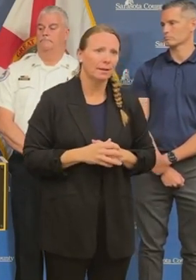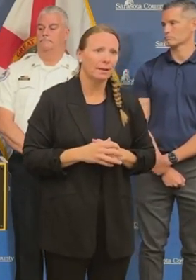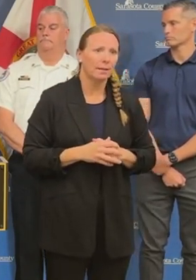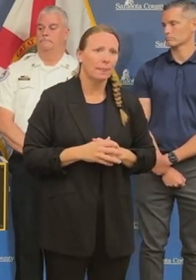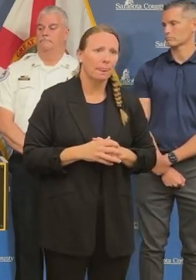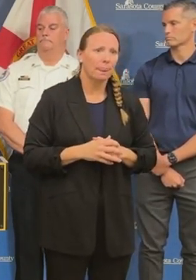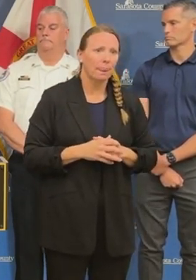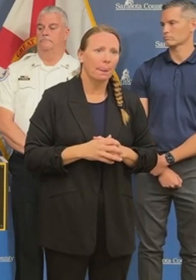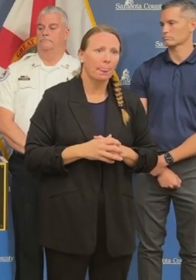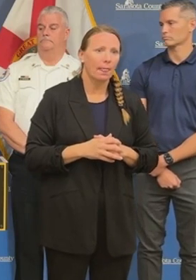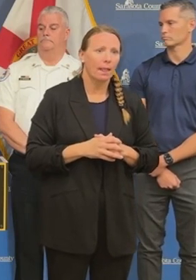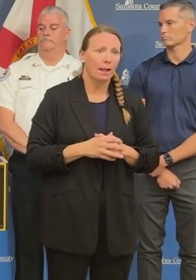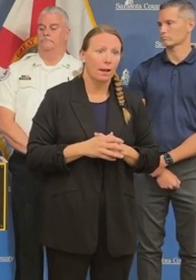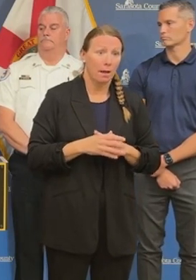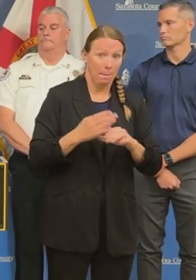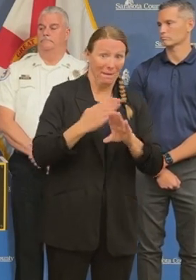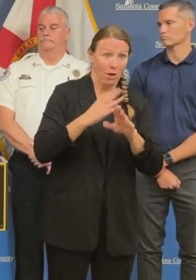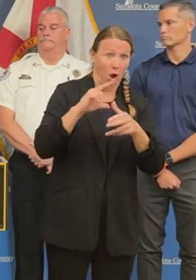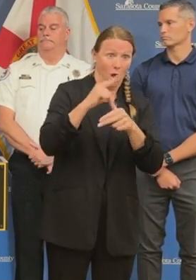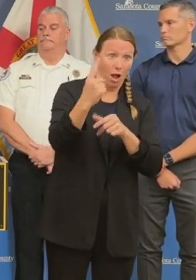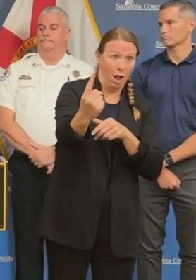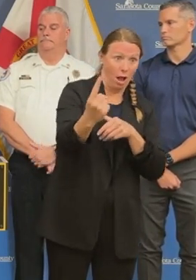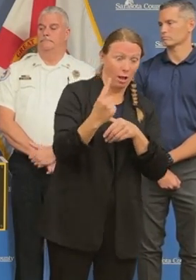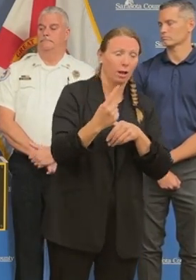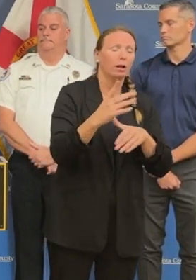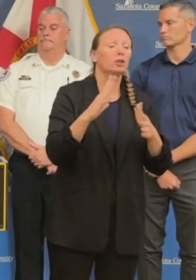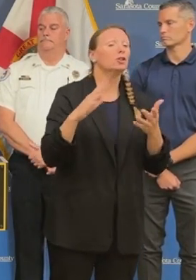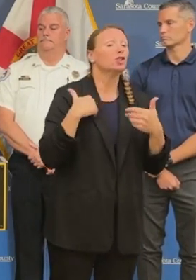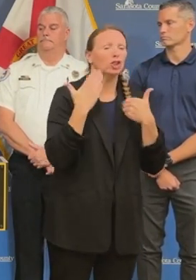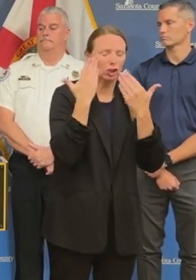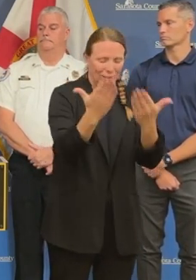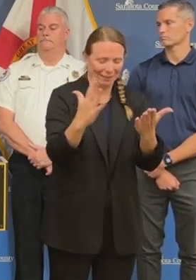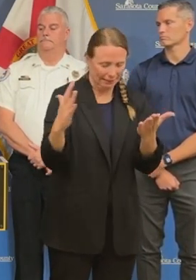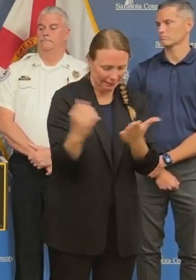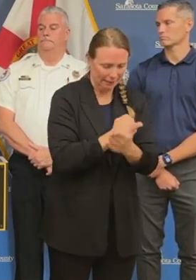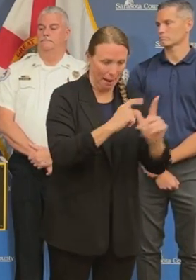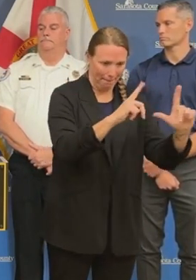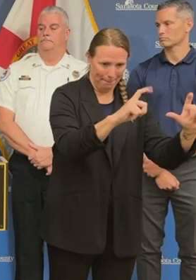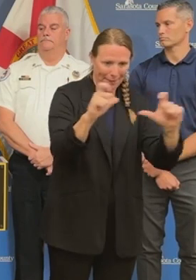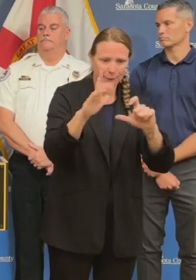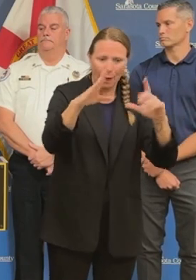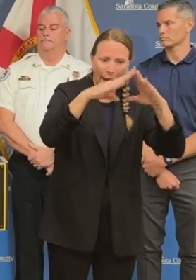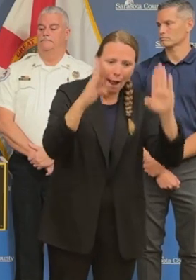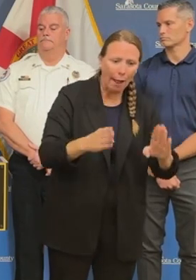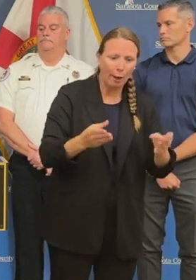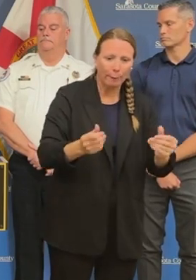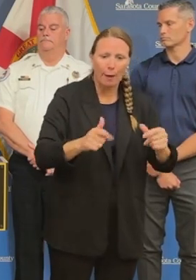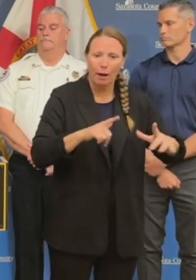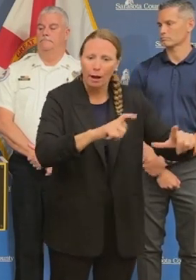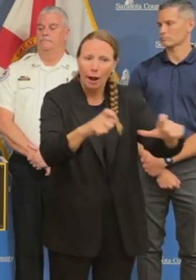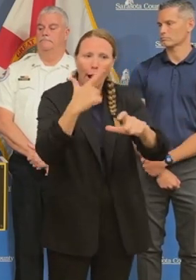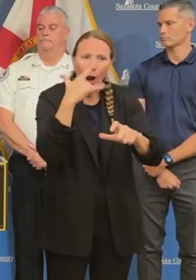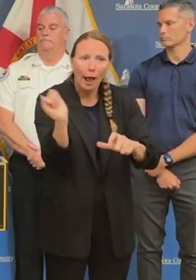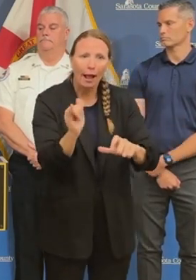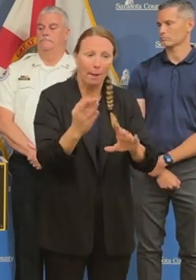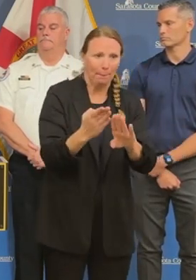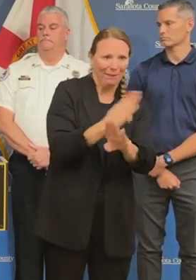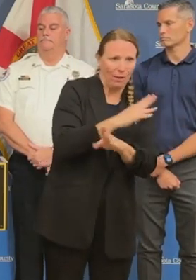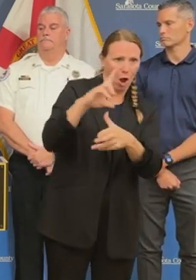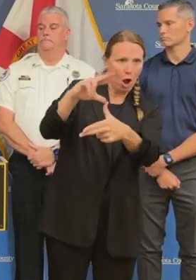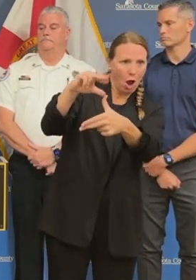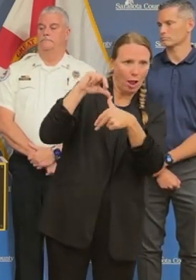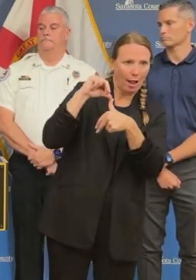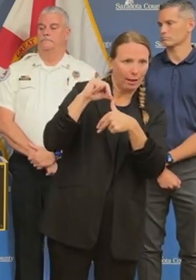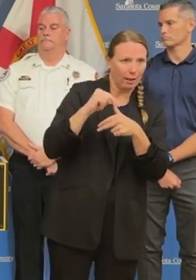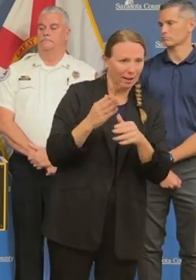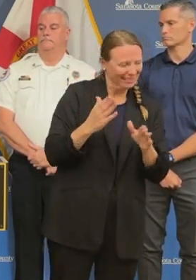video. It's as good for insurance purposes. Get that video and pictures taken today, just in case you have damages. Also, take